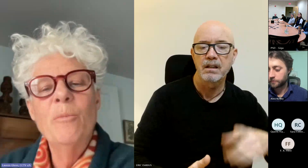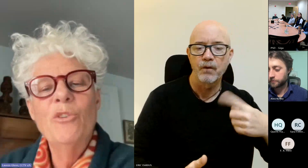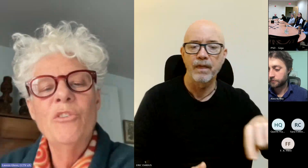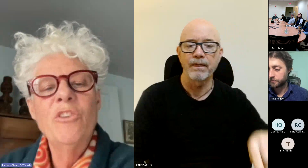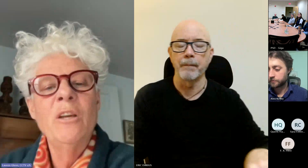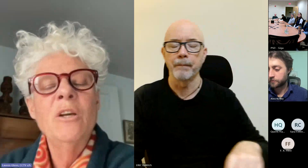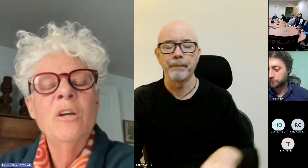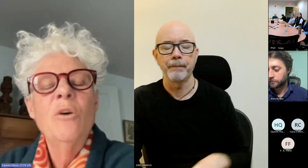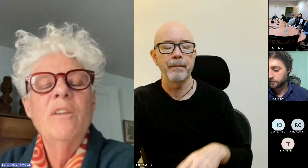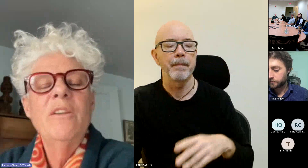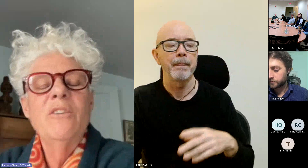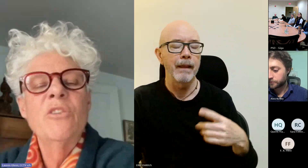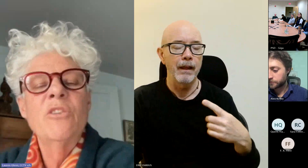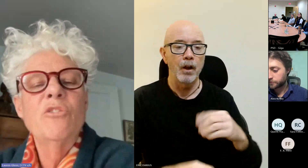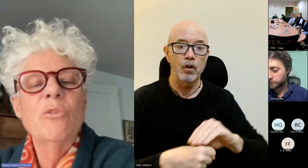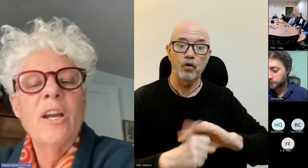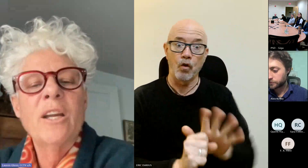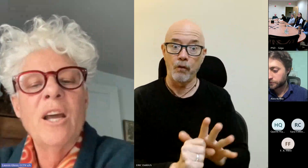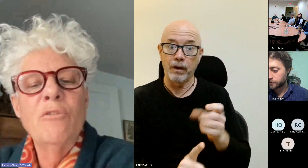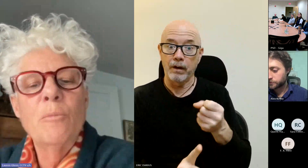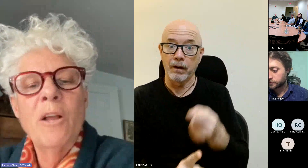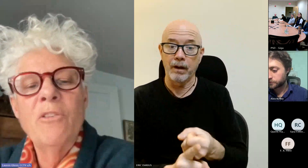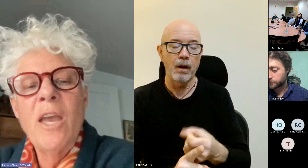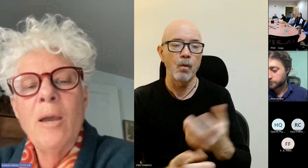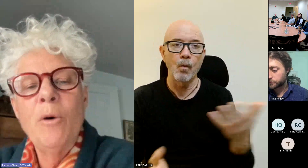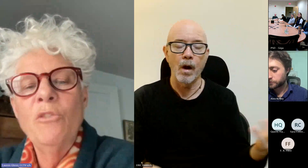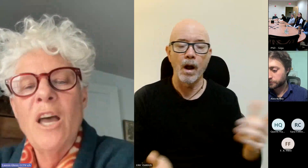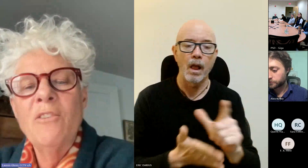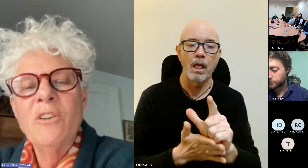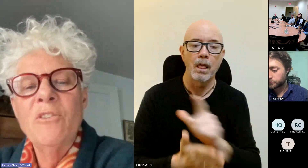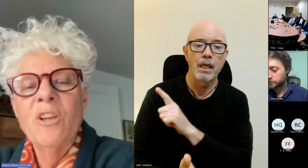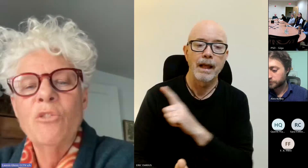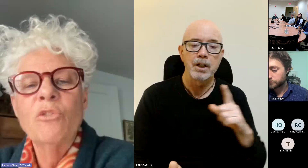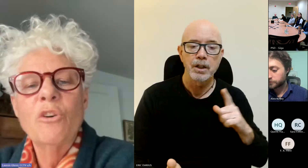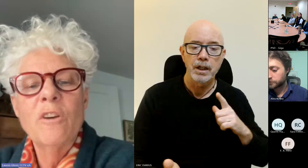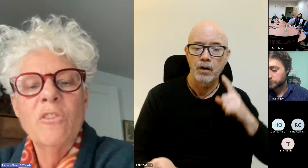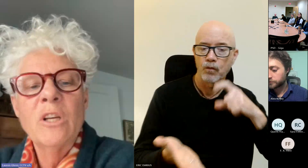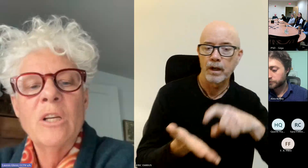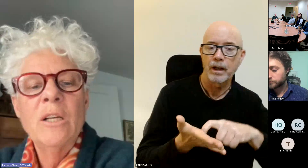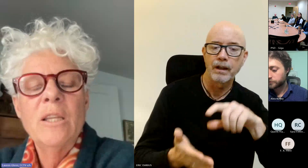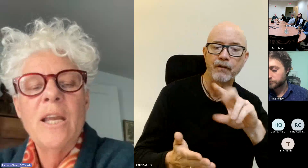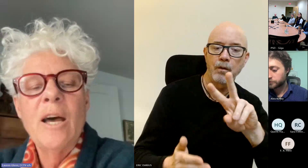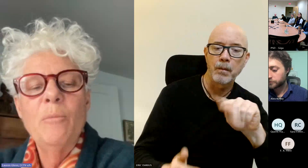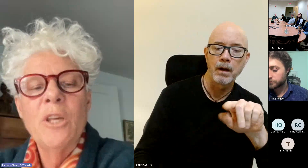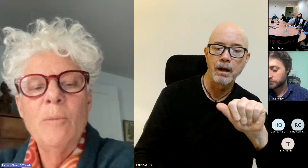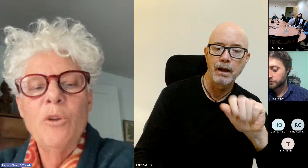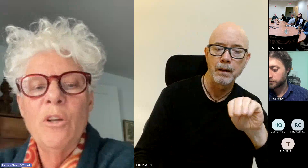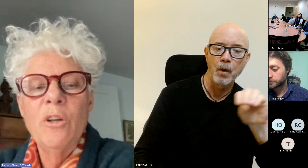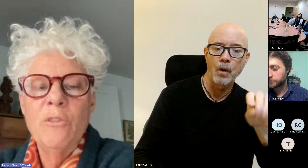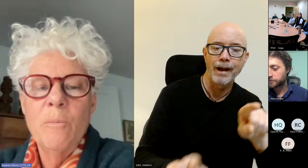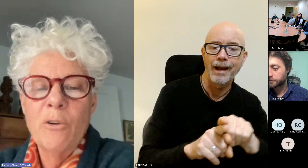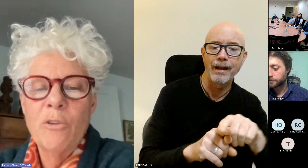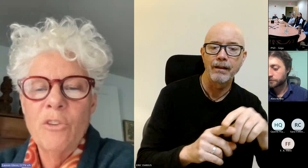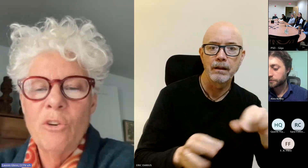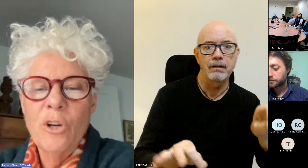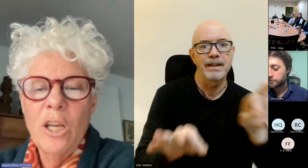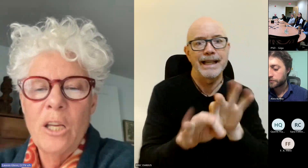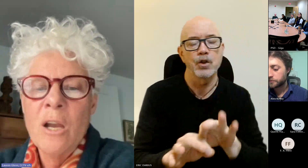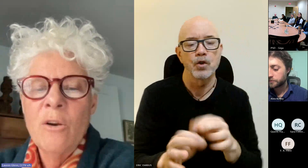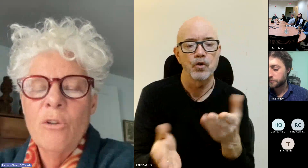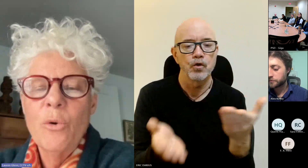COVID-19 health emergency when the legislature recognized Vermont's AMOs as an essential service that helped to keep the wheels of